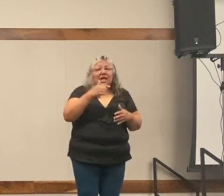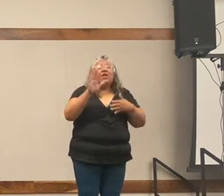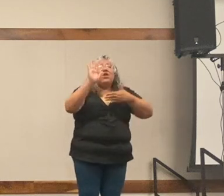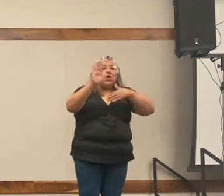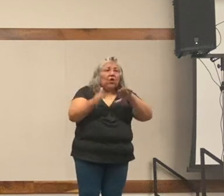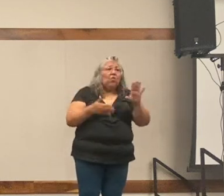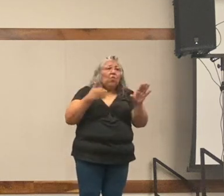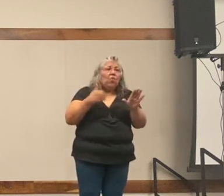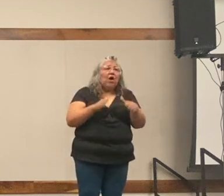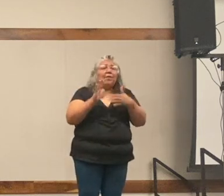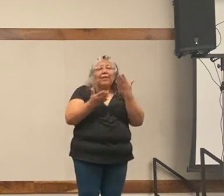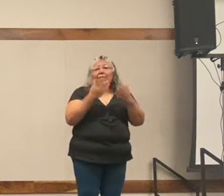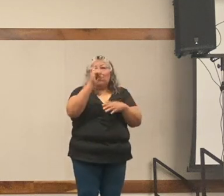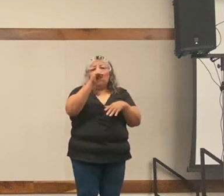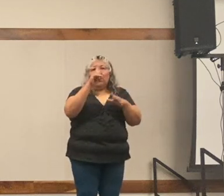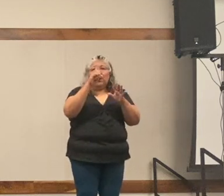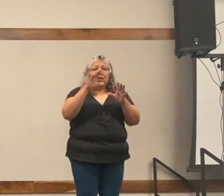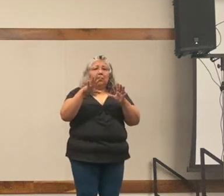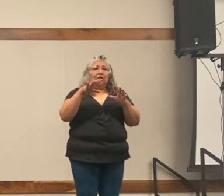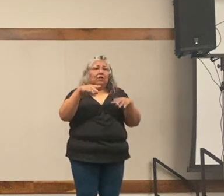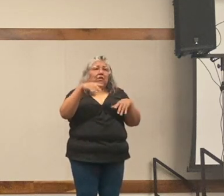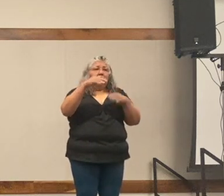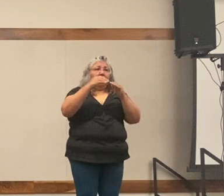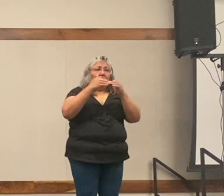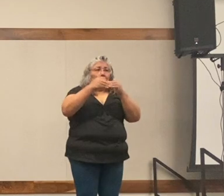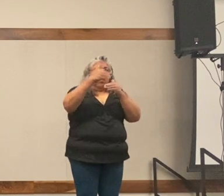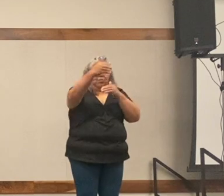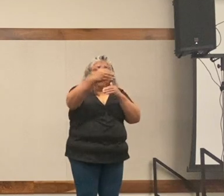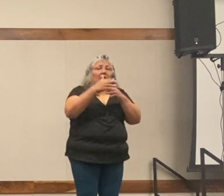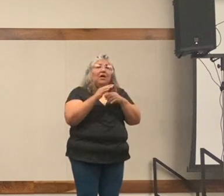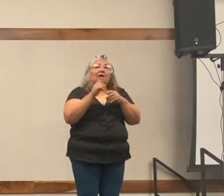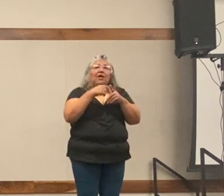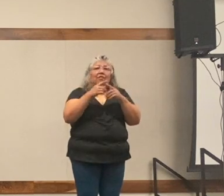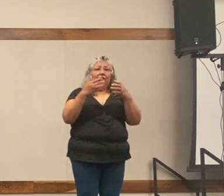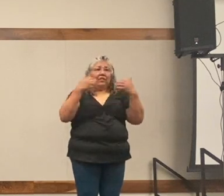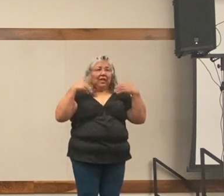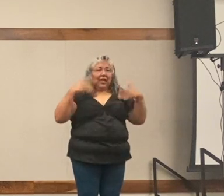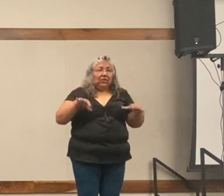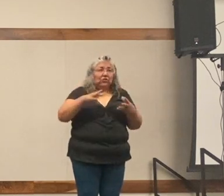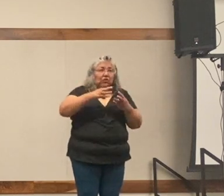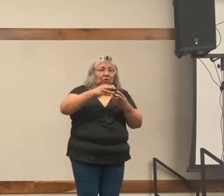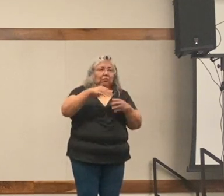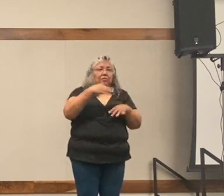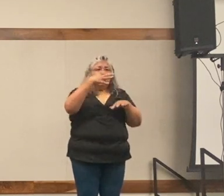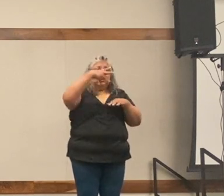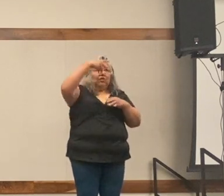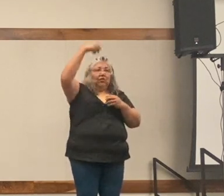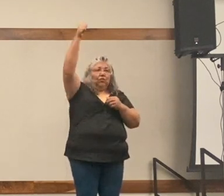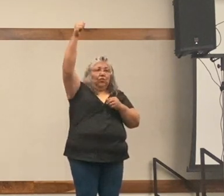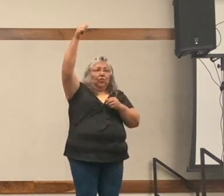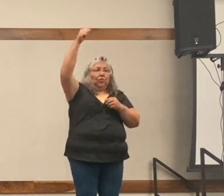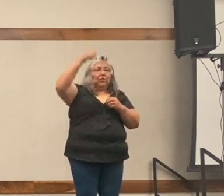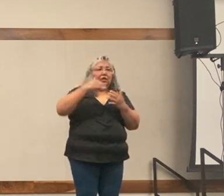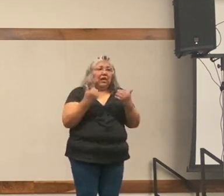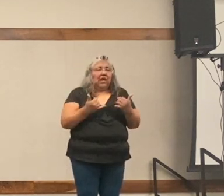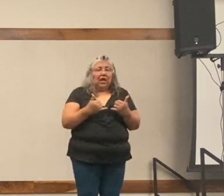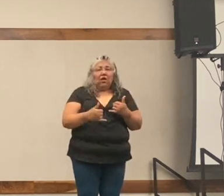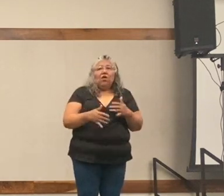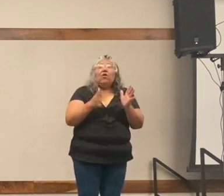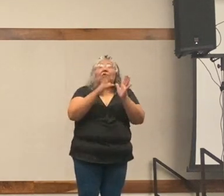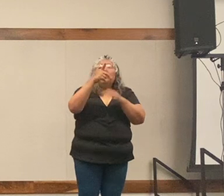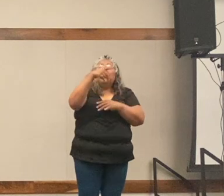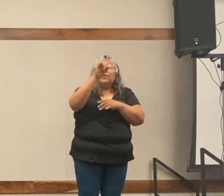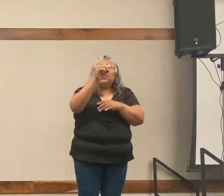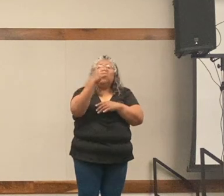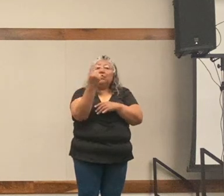walked maybe a block and the angel left. Gone. By himself. Peter is by